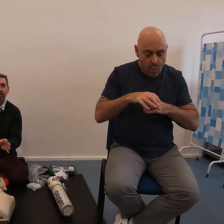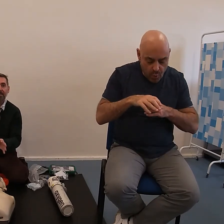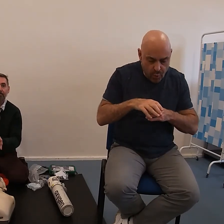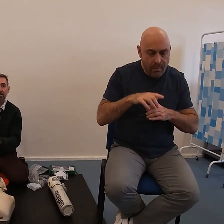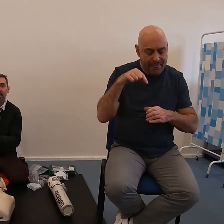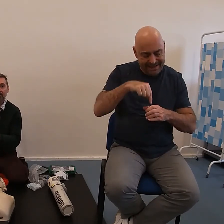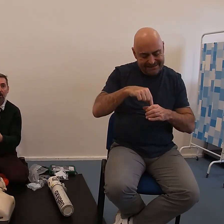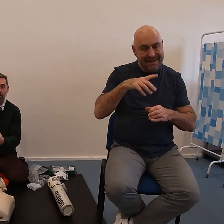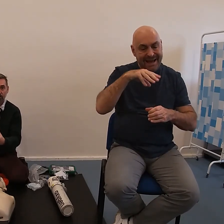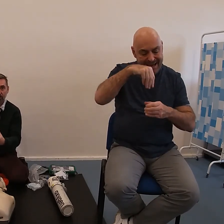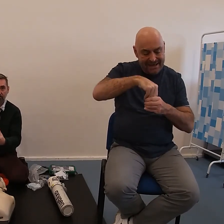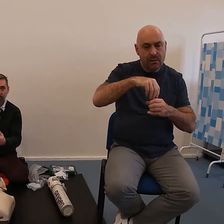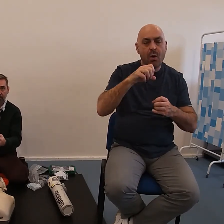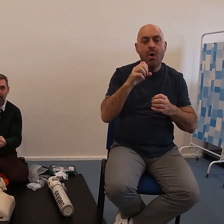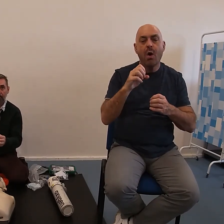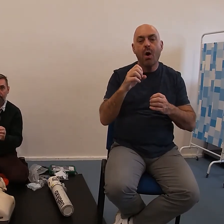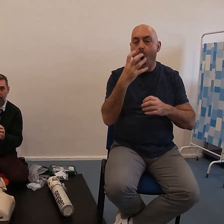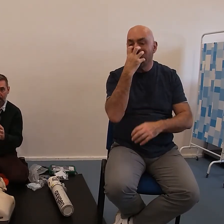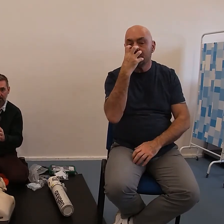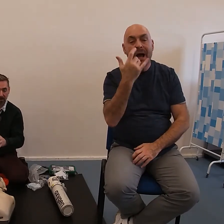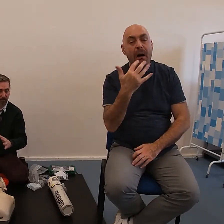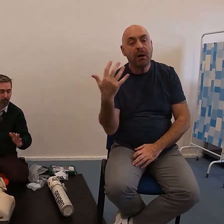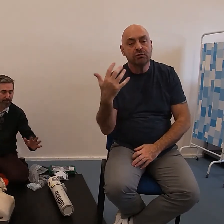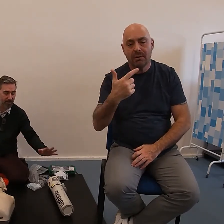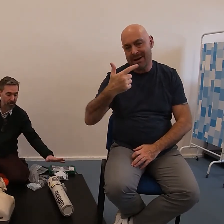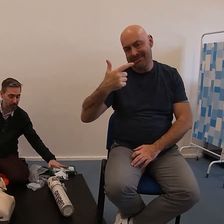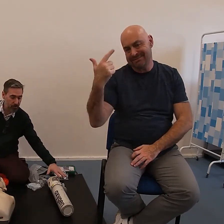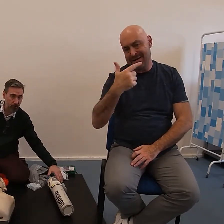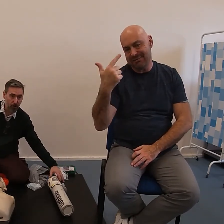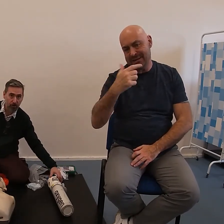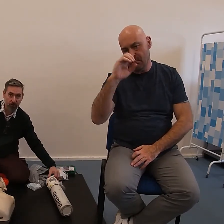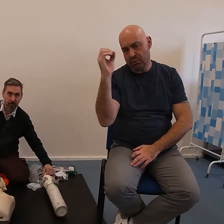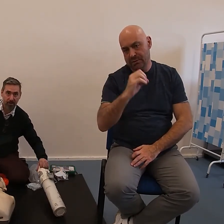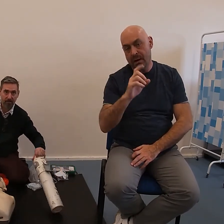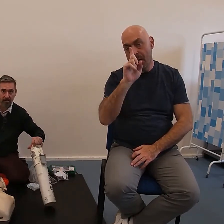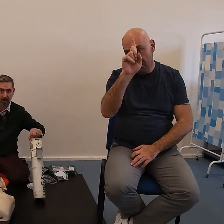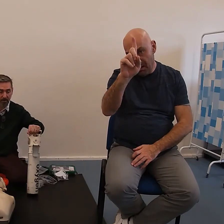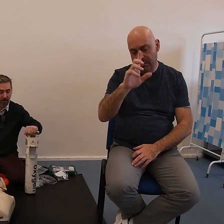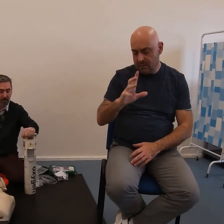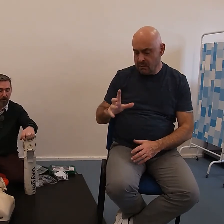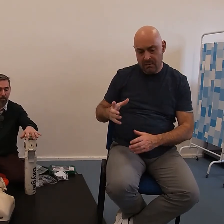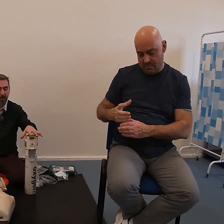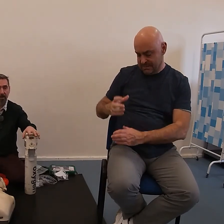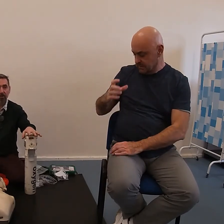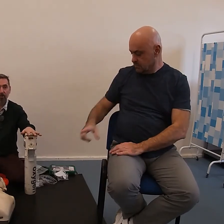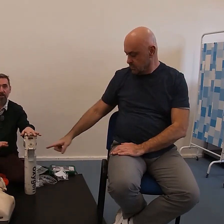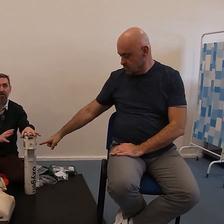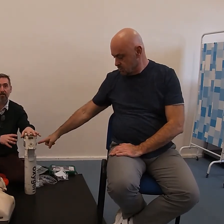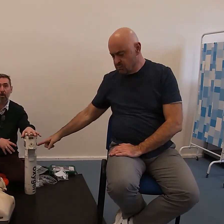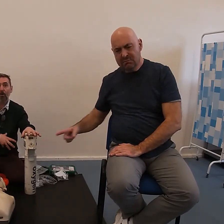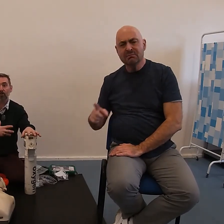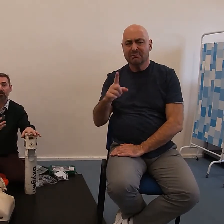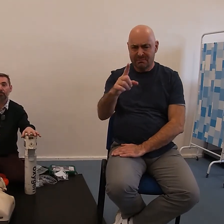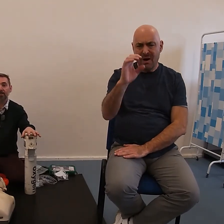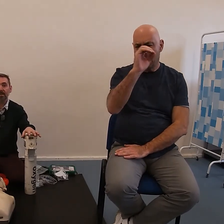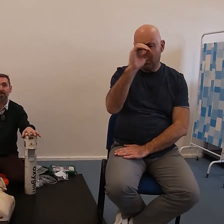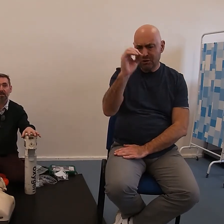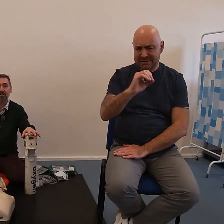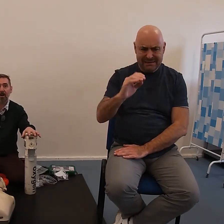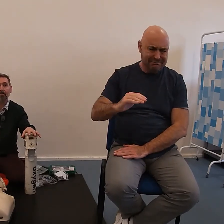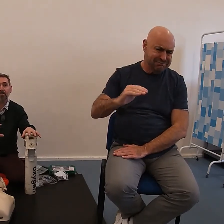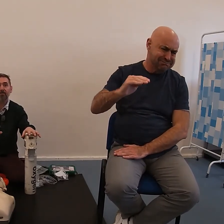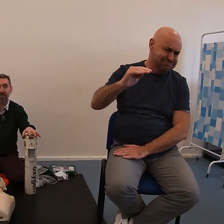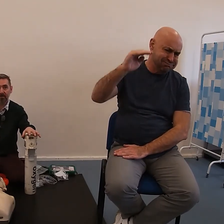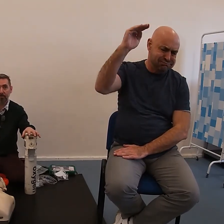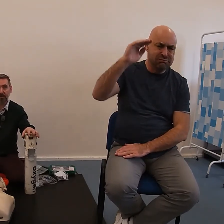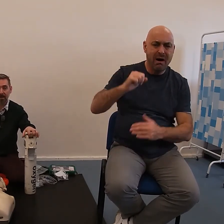gets 17% oxygen. But if you attach it to the oxygen cylinder, we can increase the oxygen